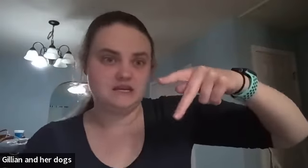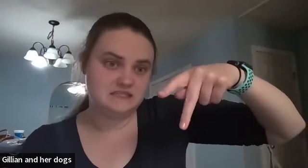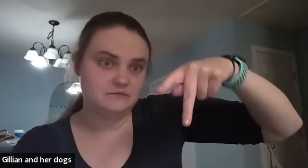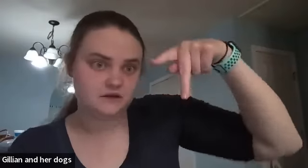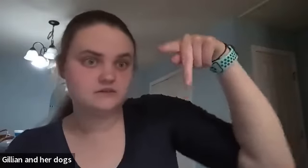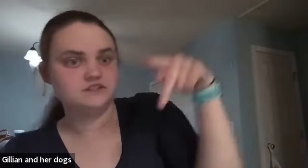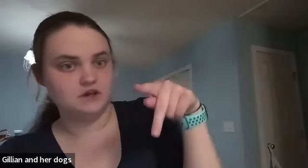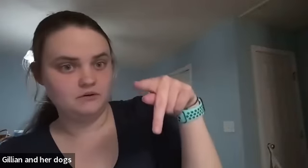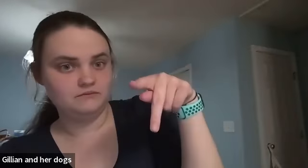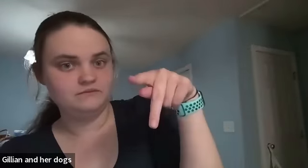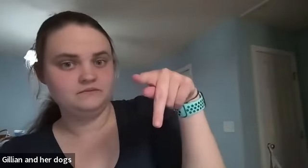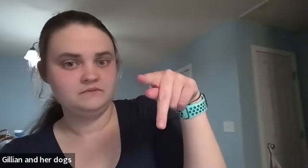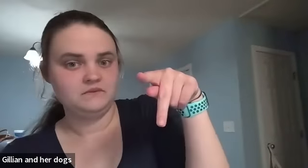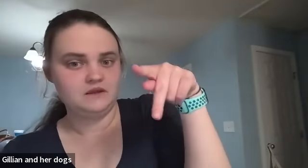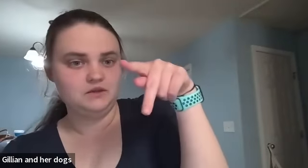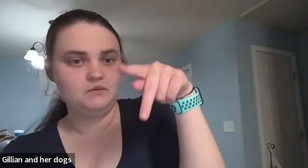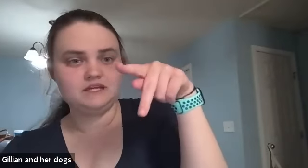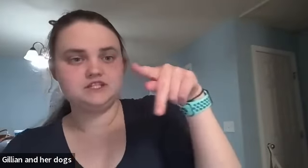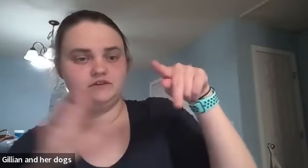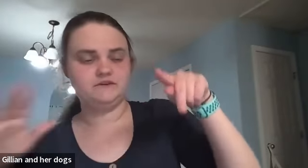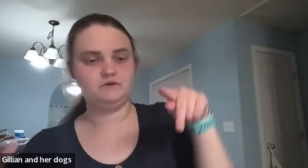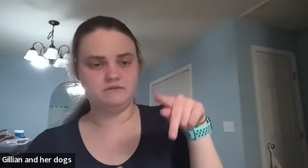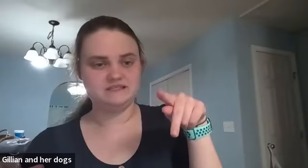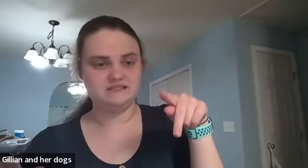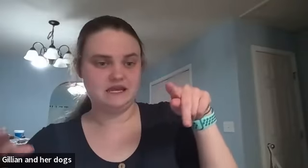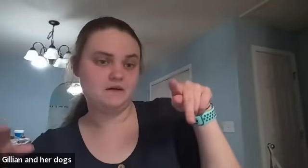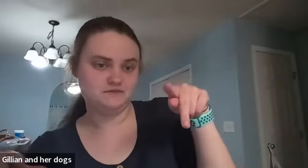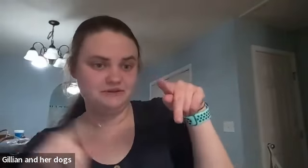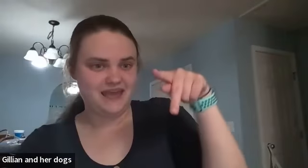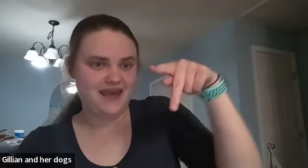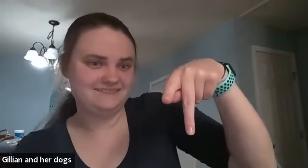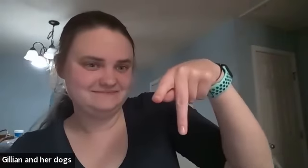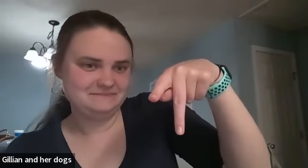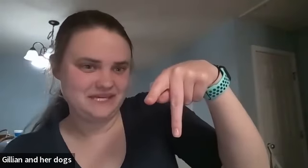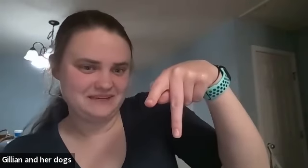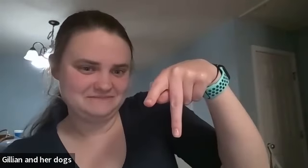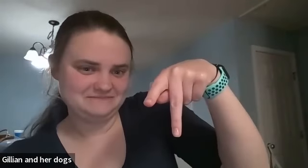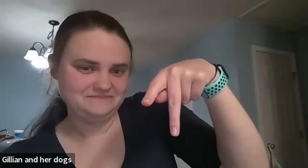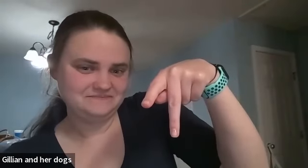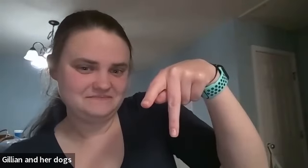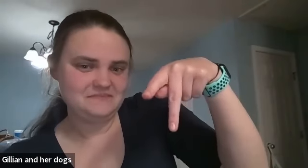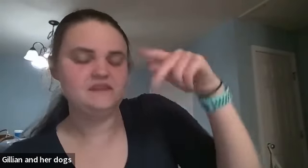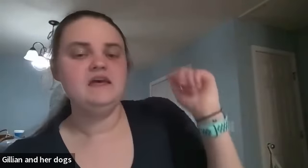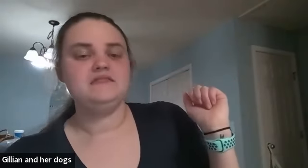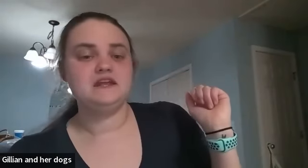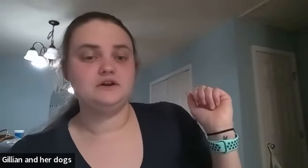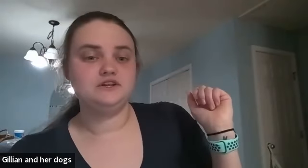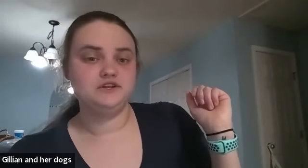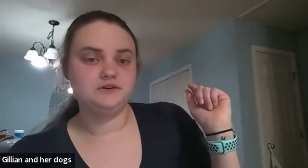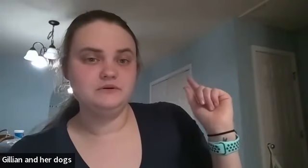see it better. So you want to make sure you feel resting and comfortable. Yeah, P. Then our Q is